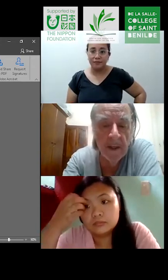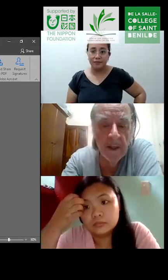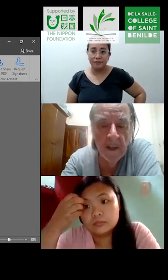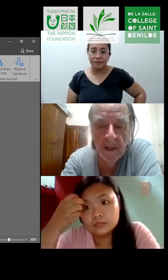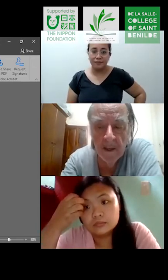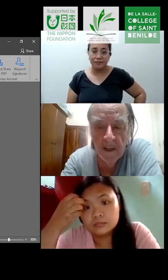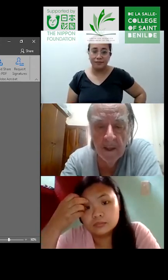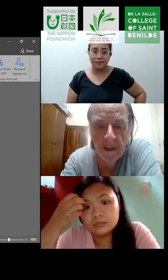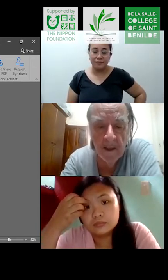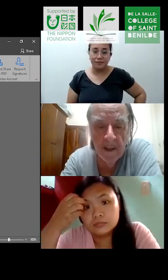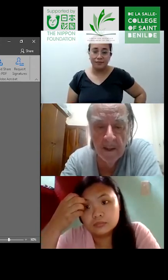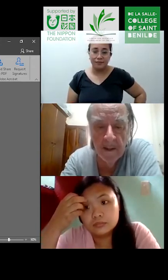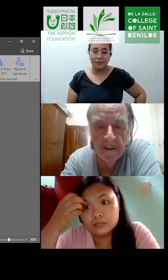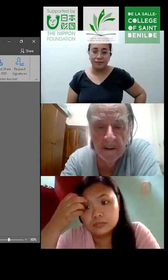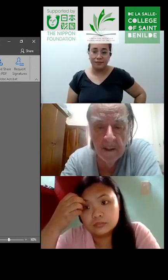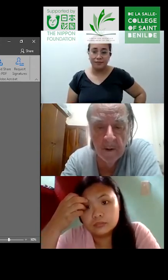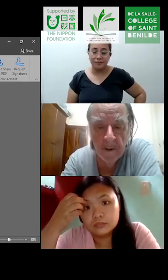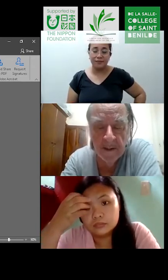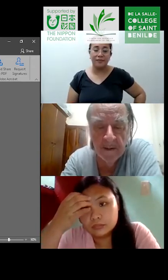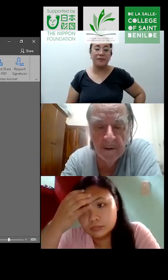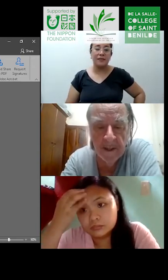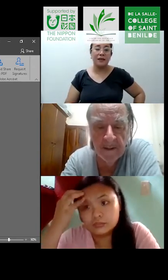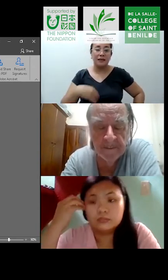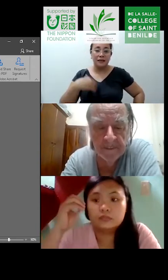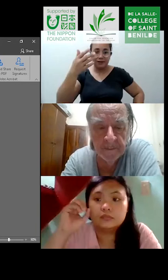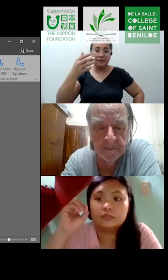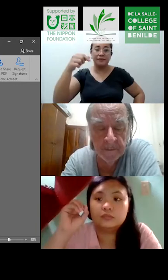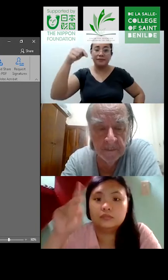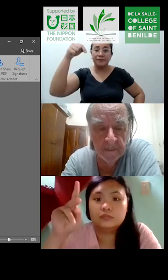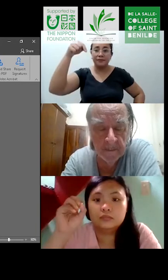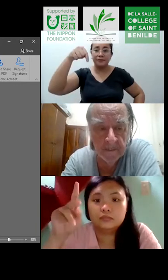Okay. And then, yeah, go ahead, go down.